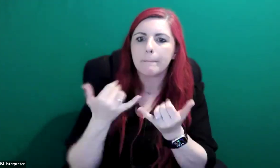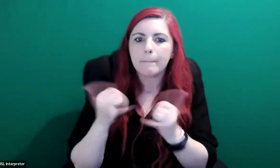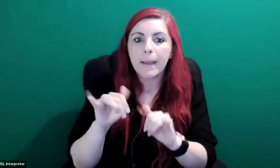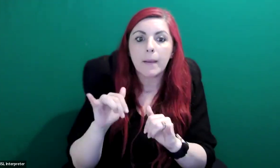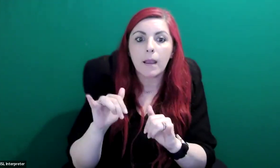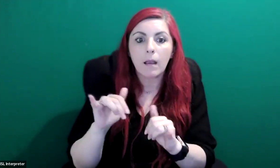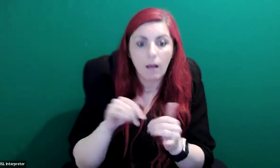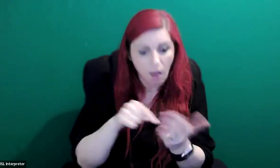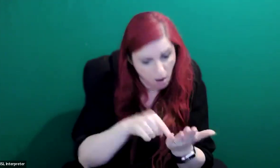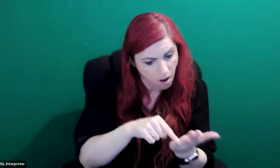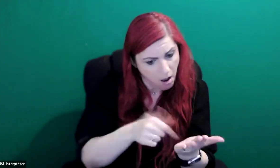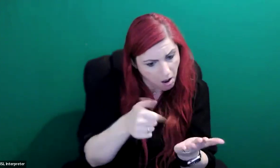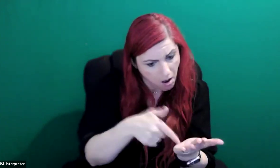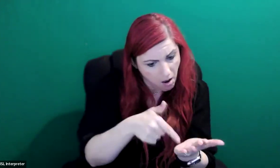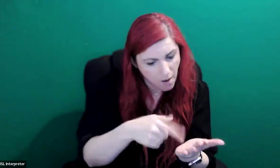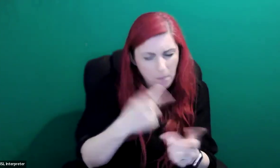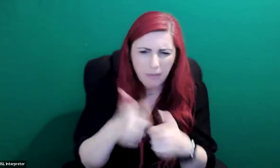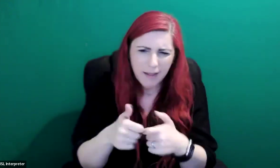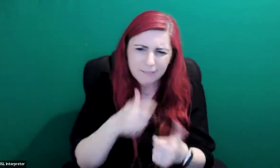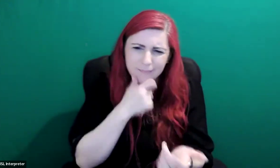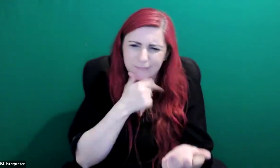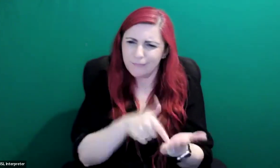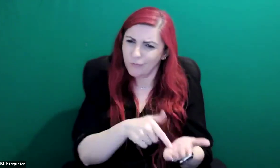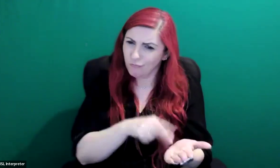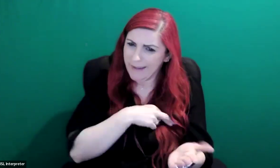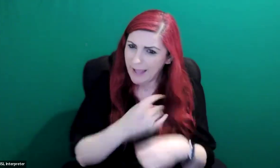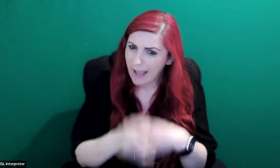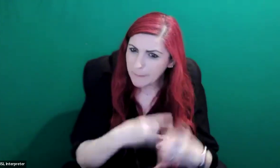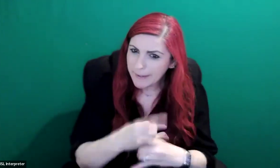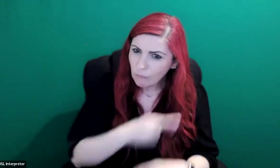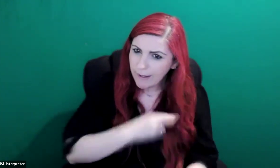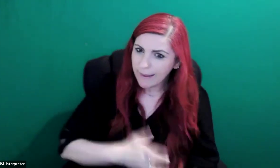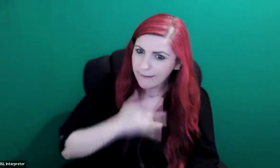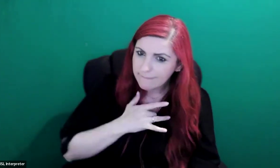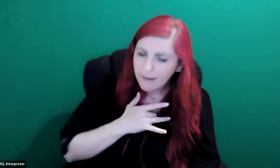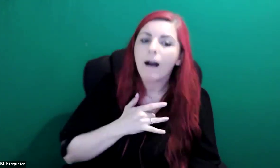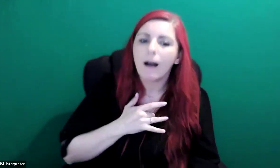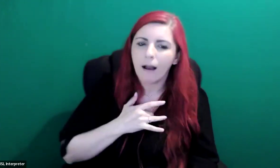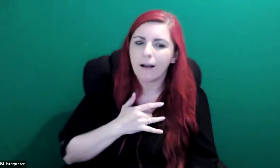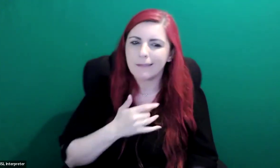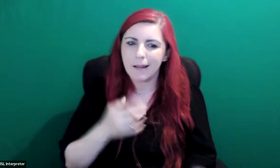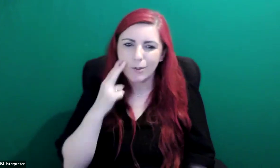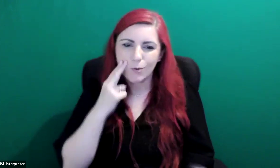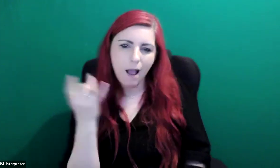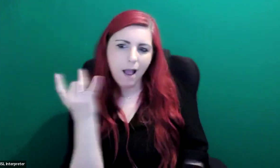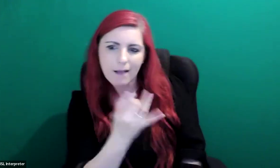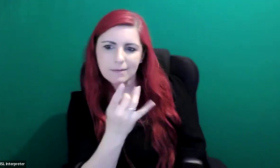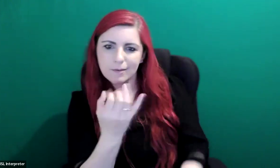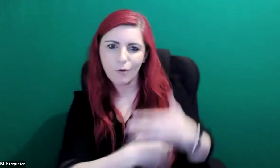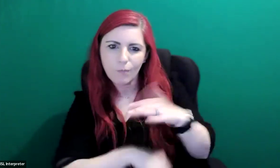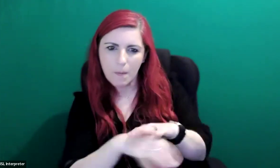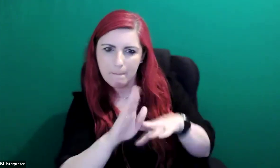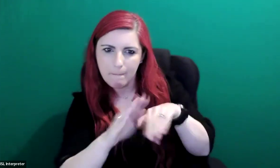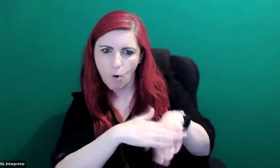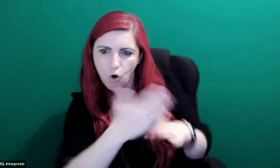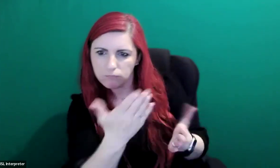good on paper. The committee knows that that's not always the reality on the ground. So they may want more information about specific things the state